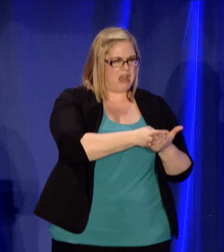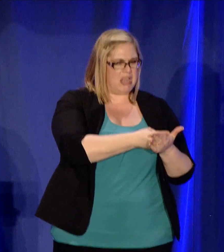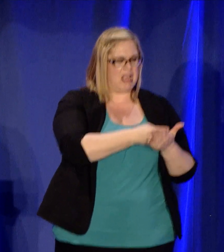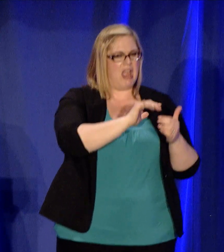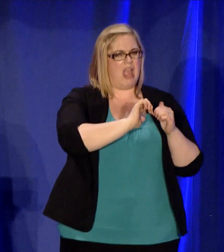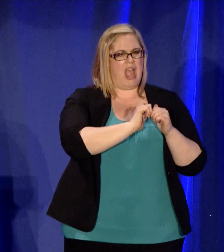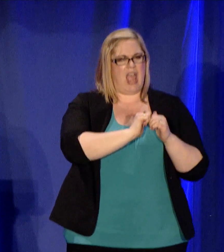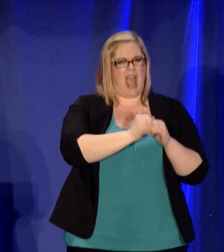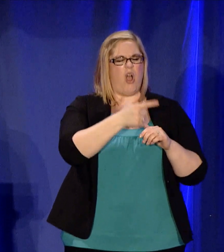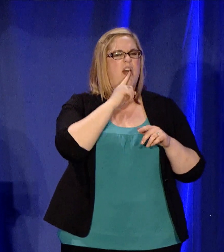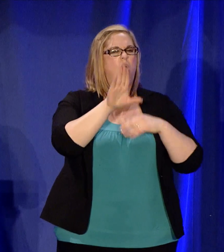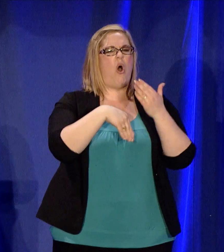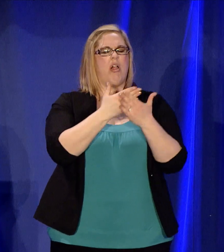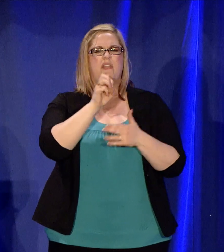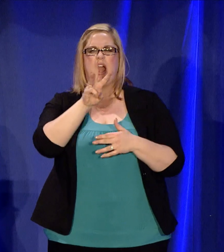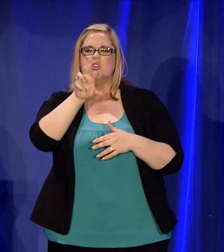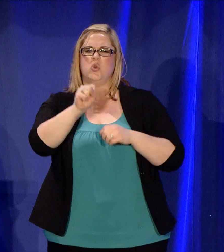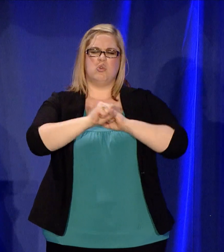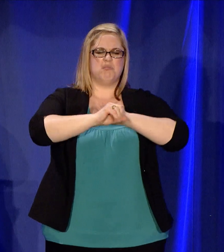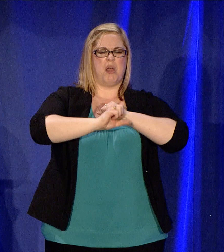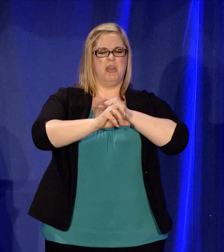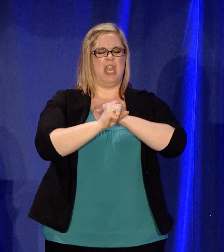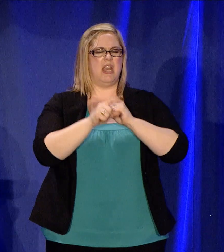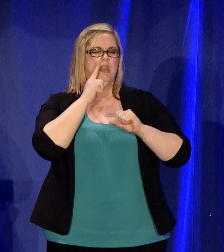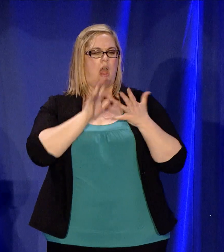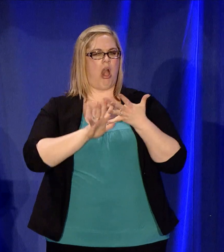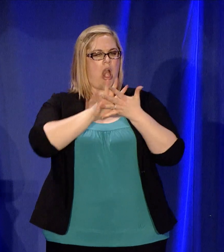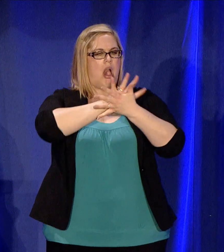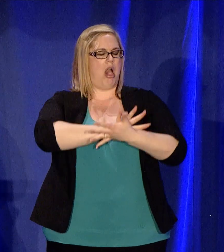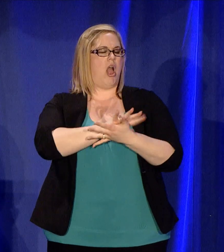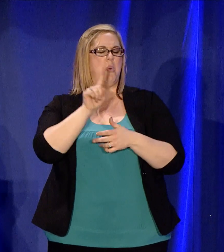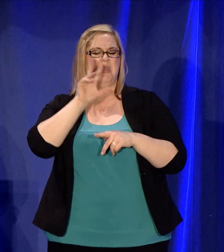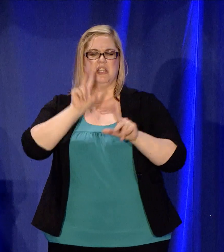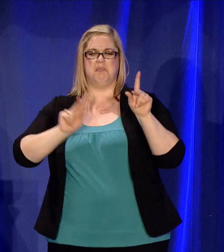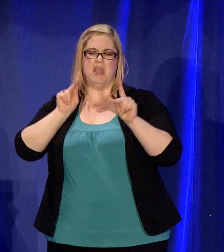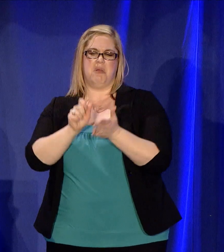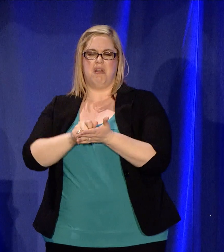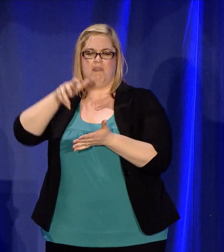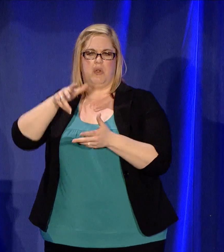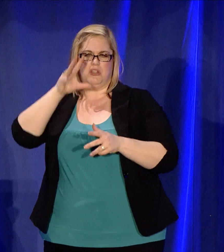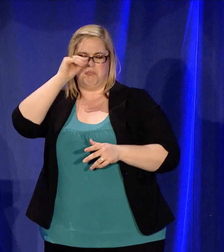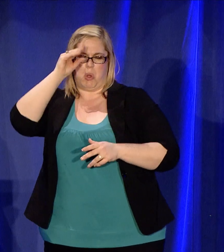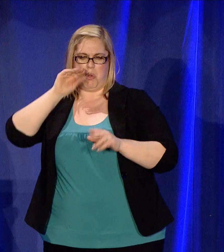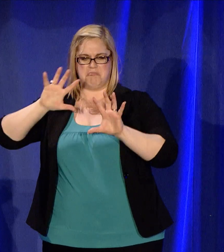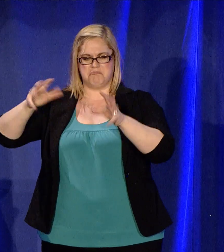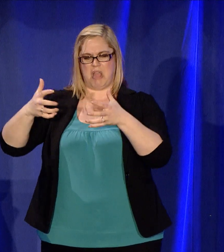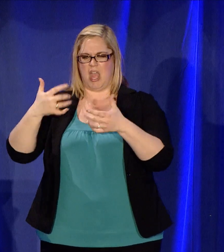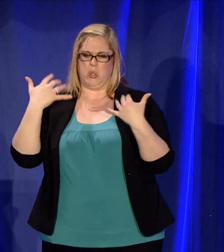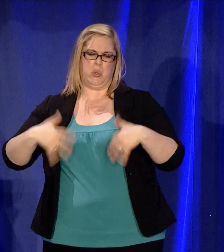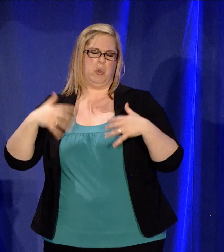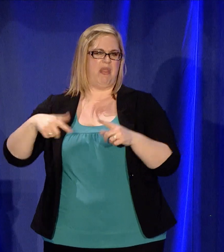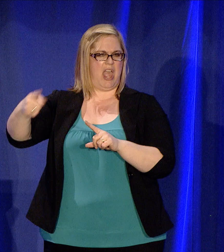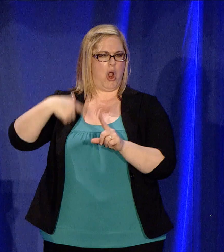powerful that it can portray the President of the United States with his cabinet of millionaires and billionaires as the